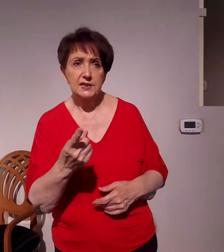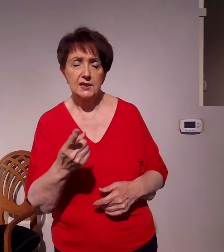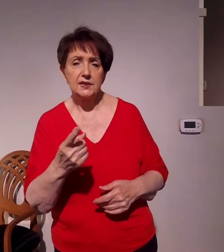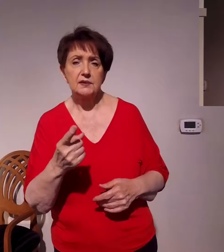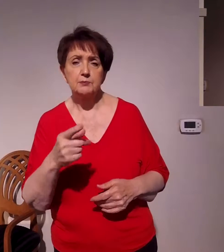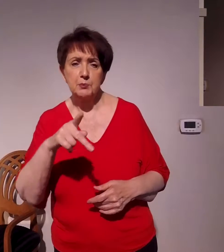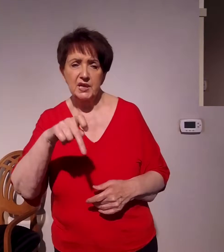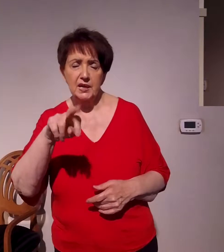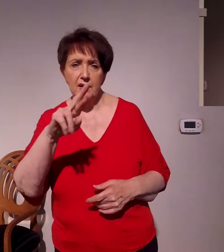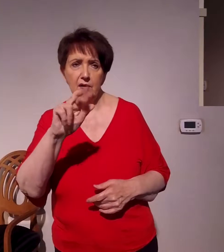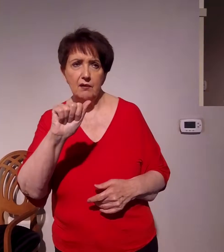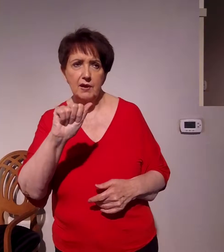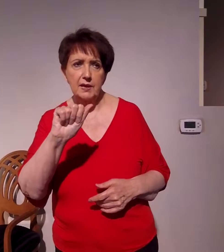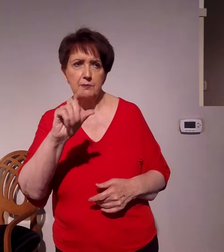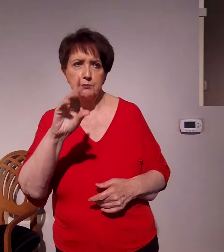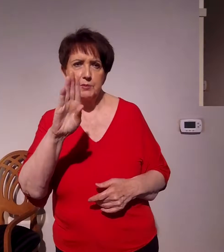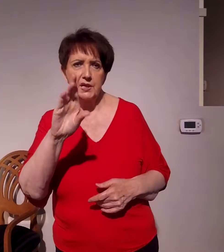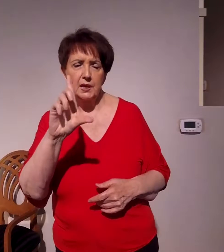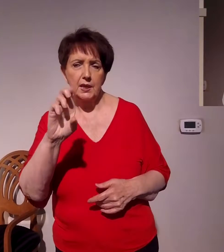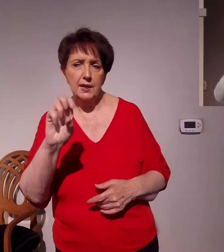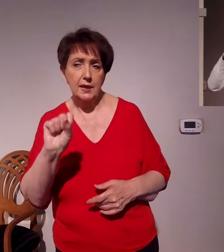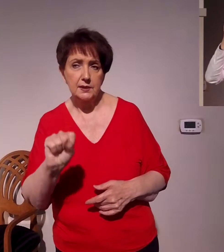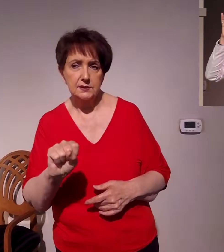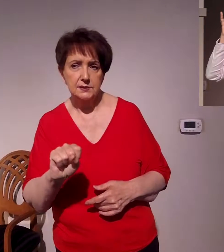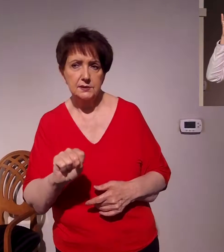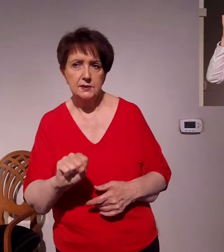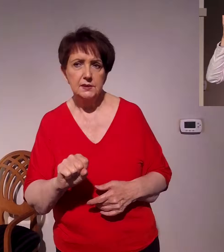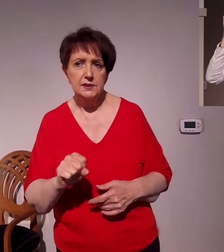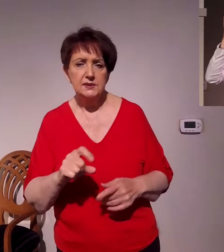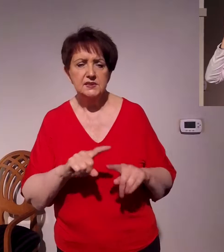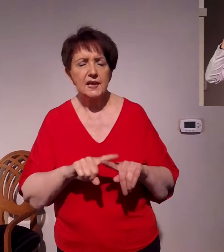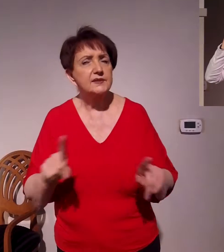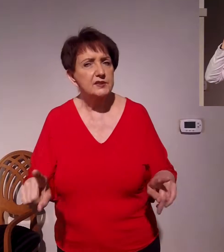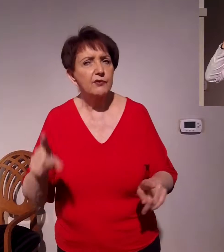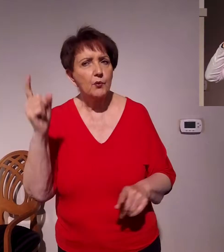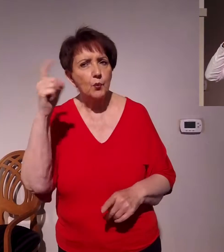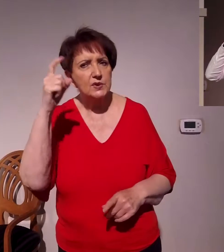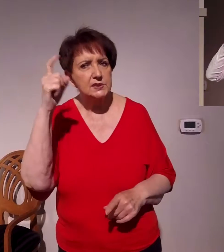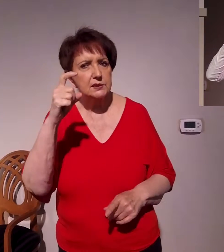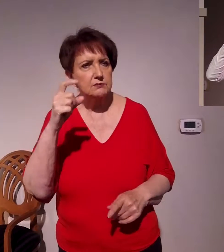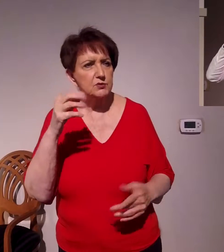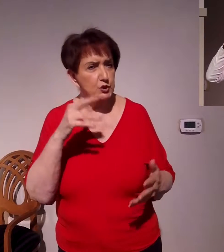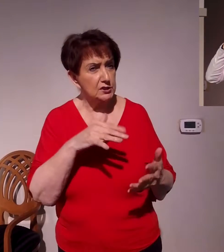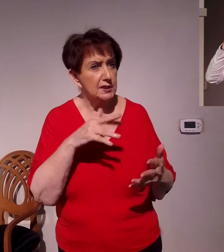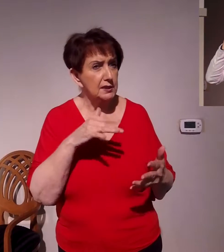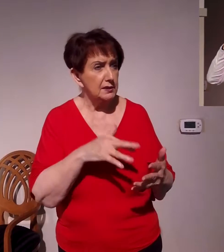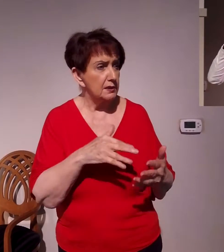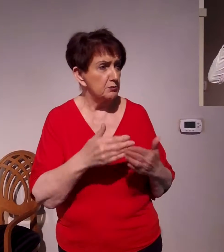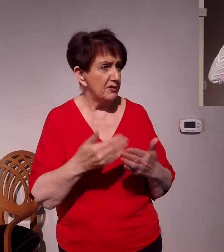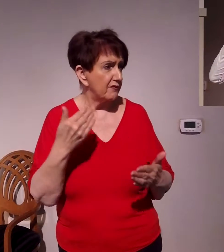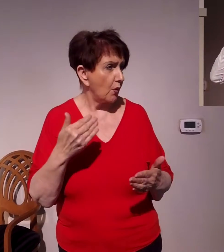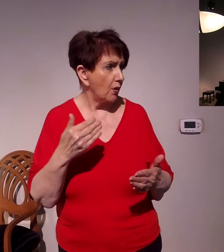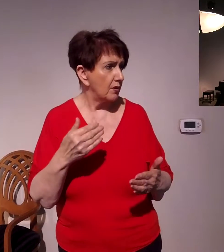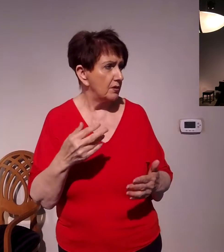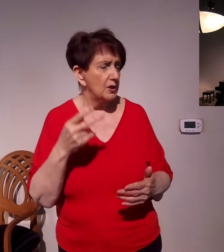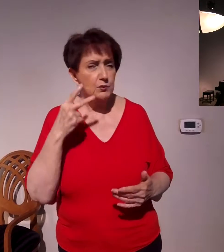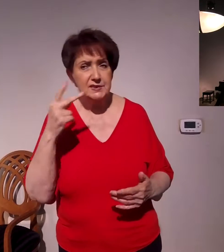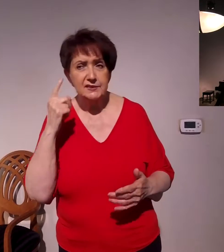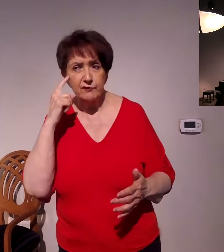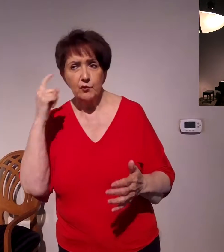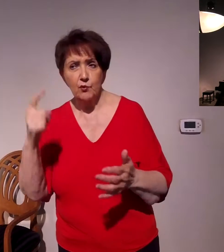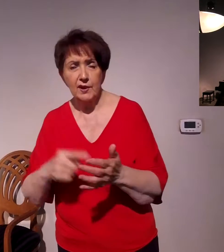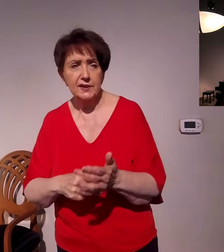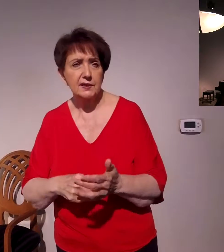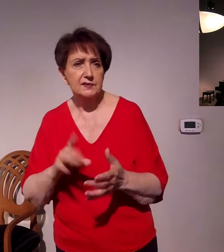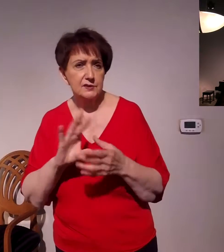wisdom. And anybody study the parables of Jesus before let me just see who's going to recognize some of the things I